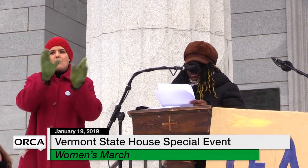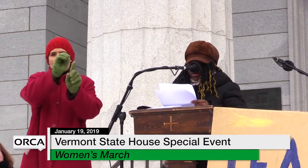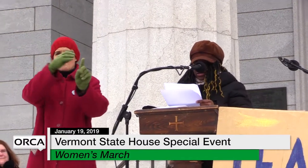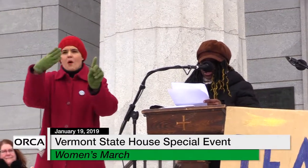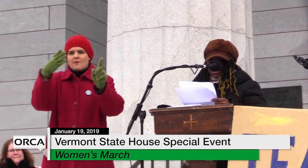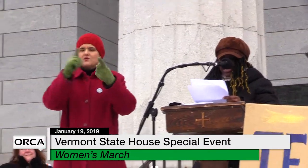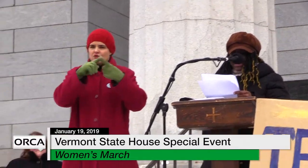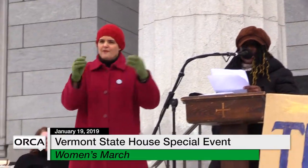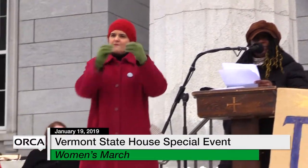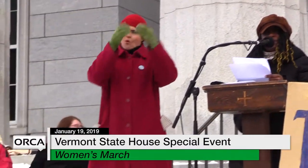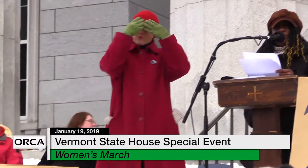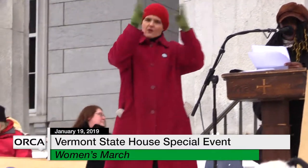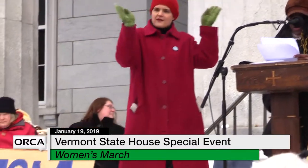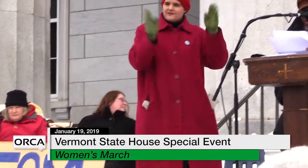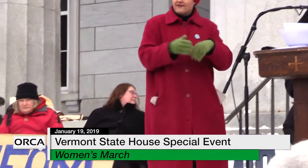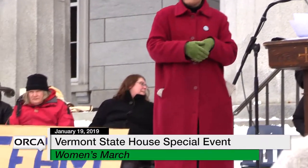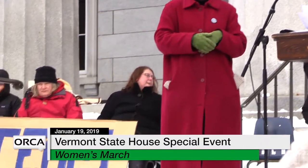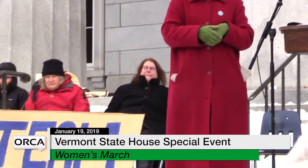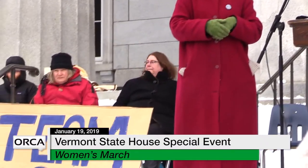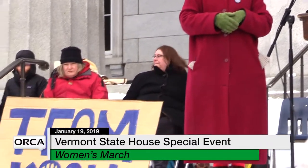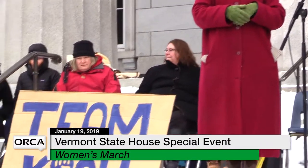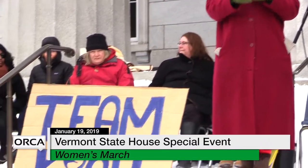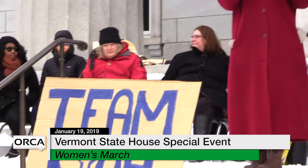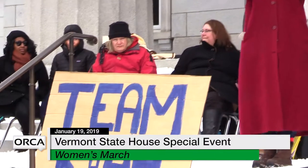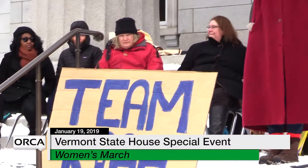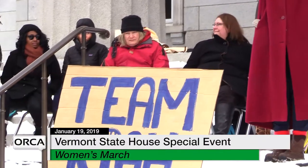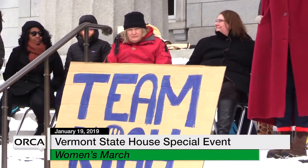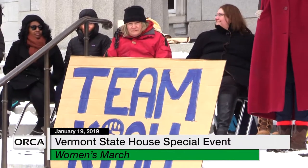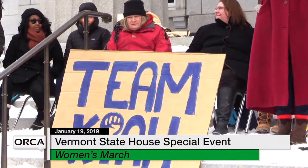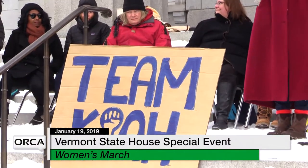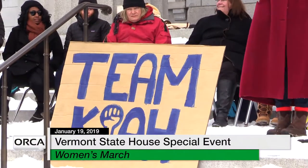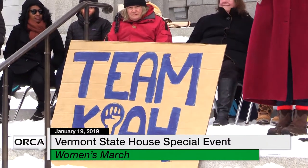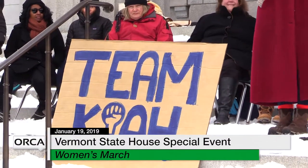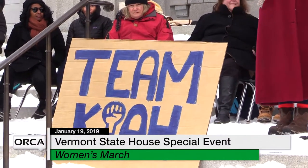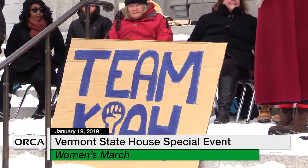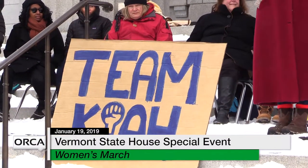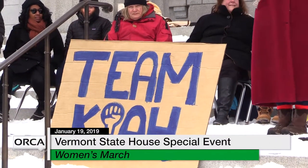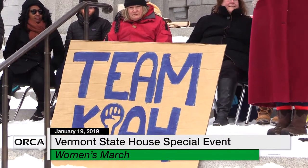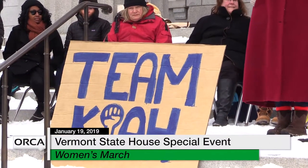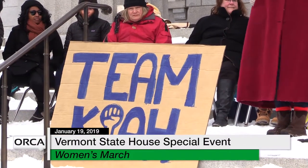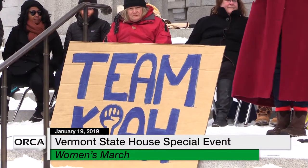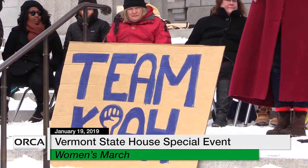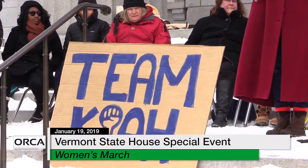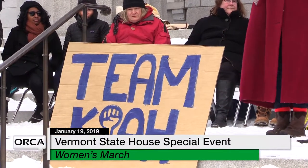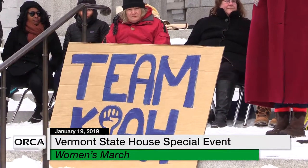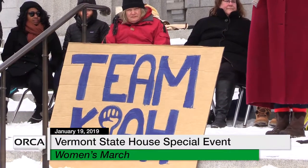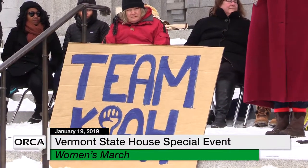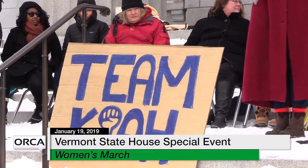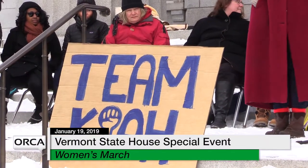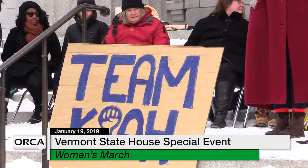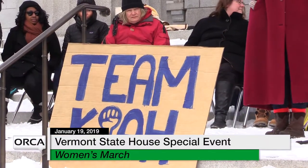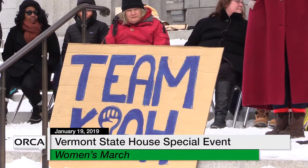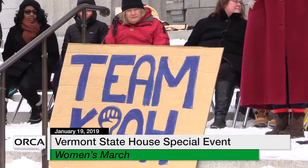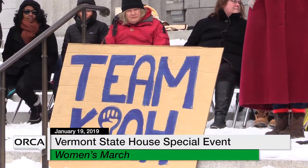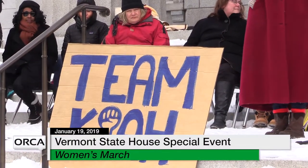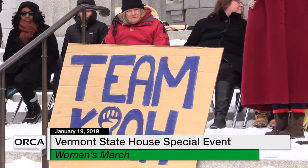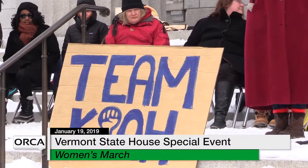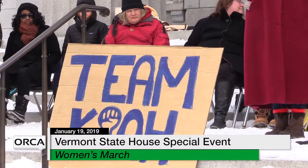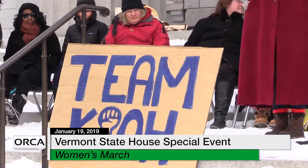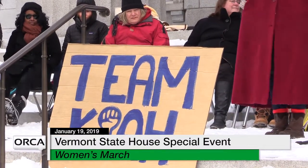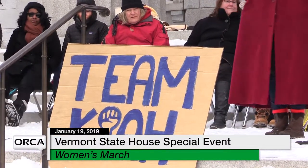directions." She says that even as we're critical of Obama, what we lacked was not the right president, but a well-organized mass